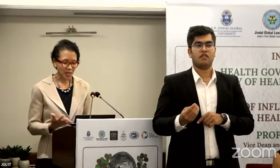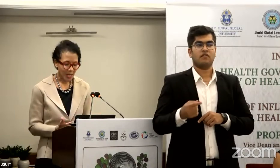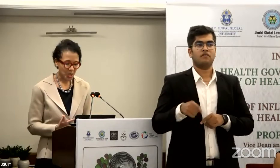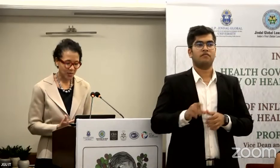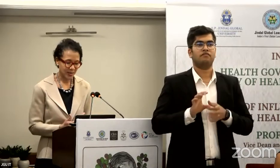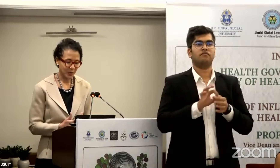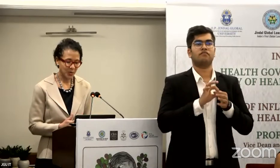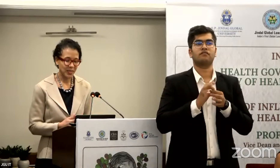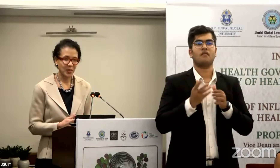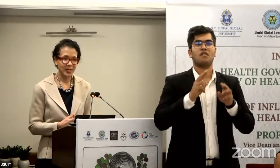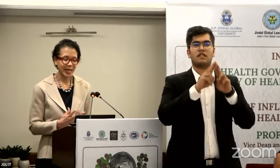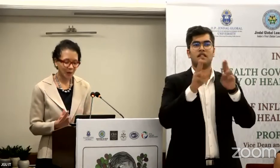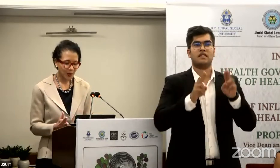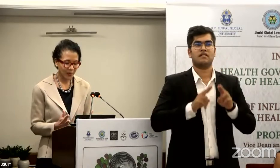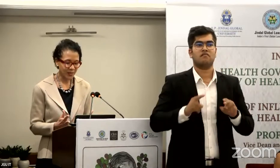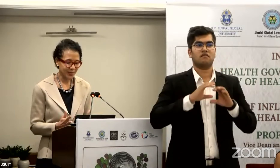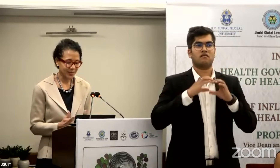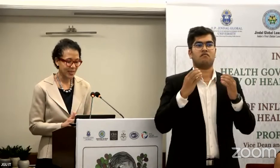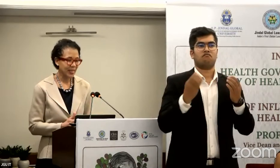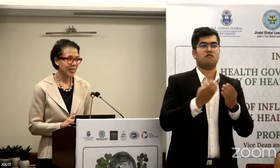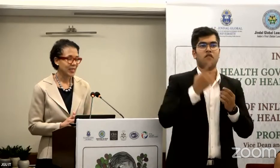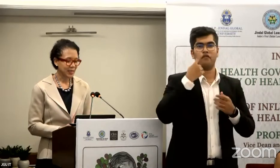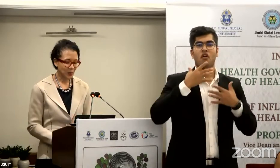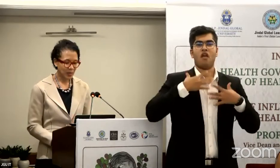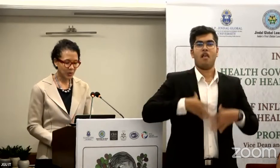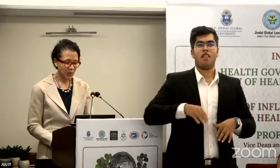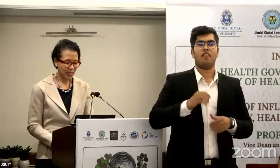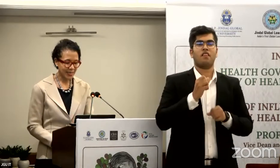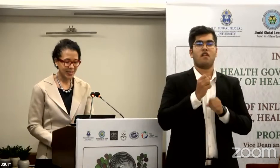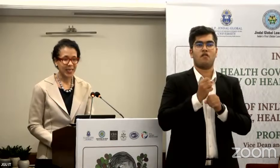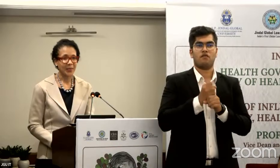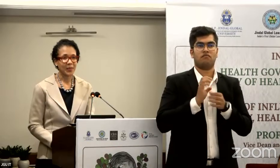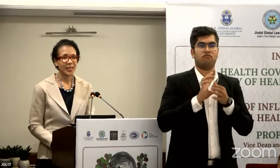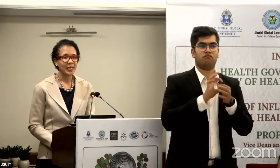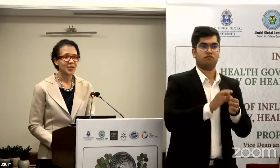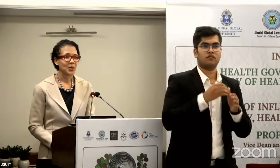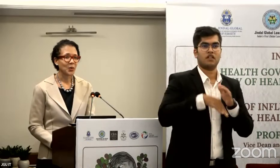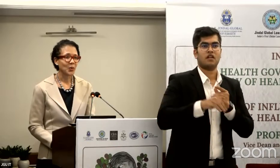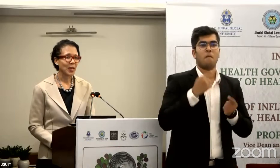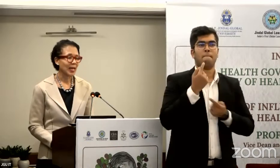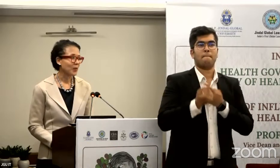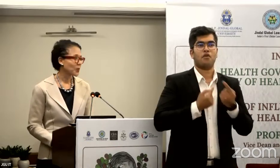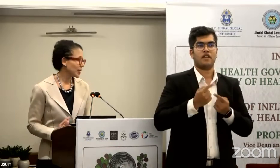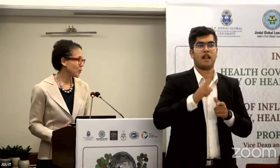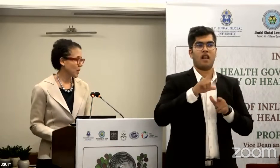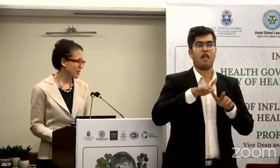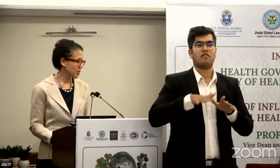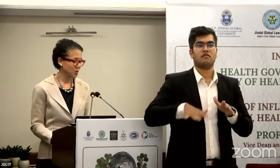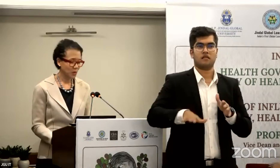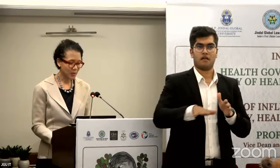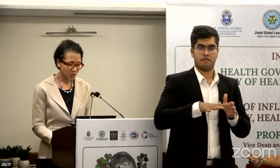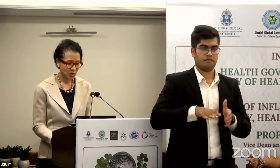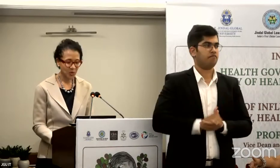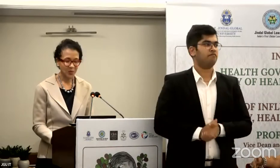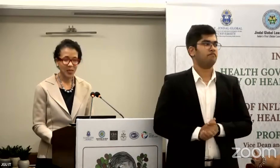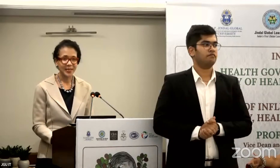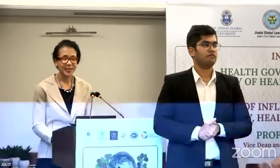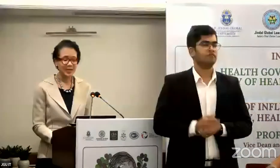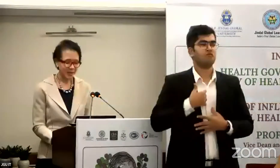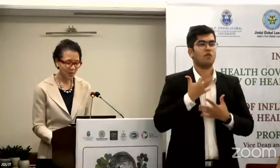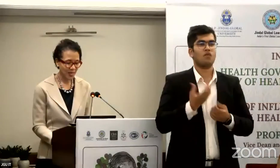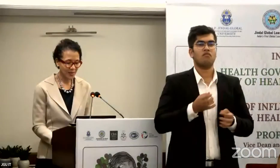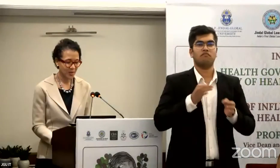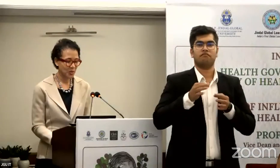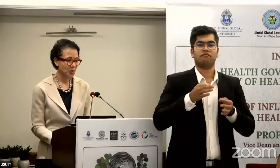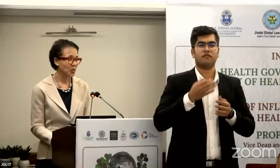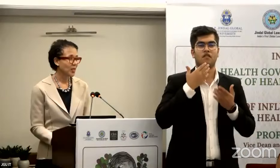this international symposium on health governance in a political landscape. So I really want to underscore my